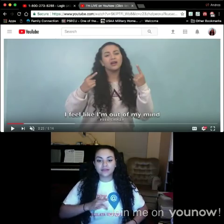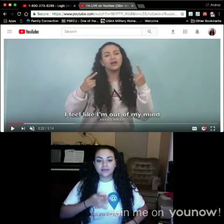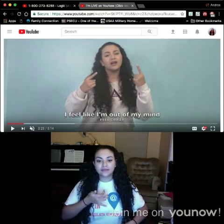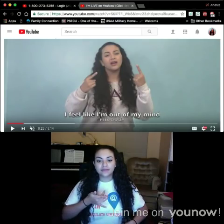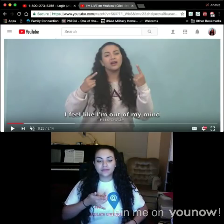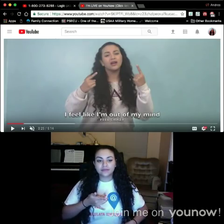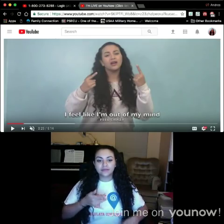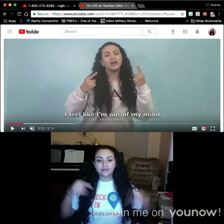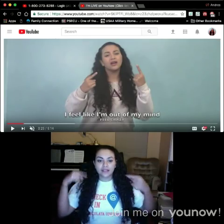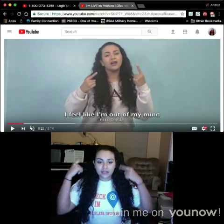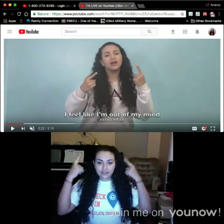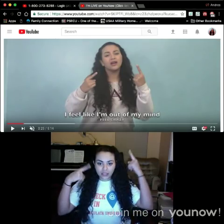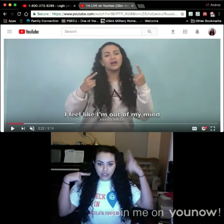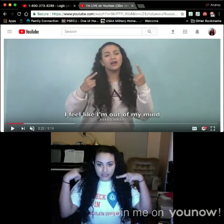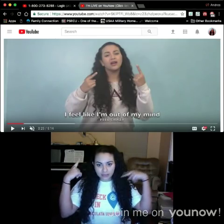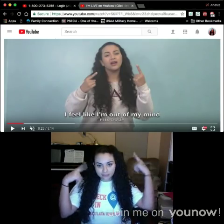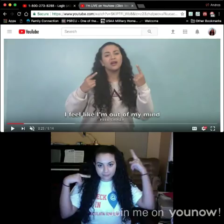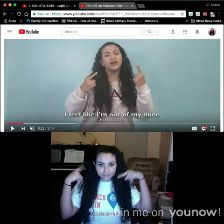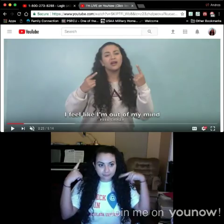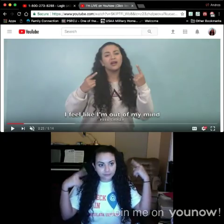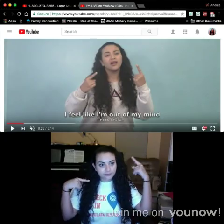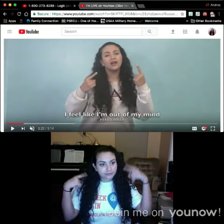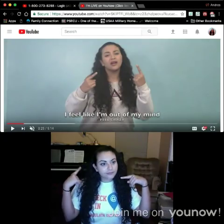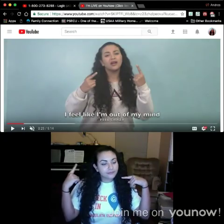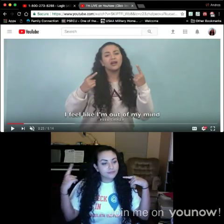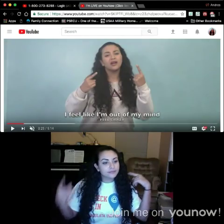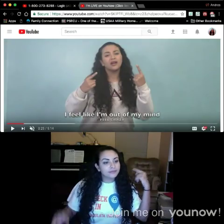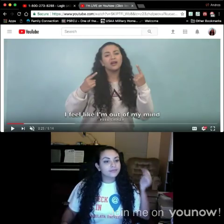feel, and then I sang crazy.